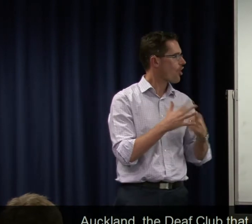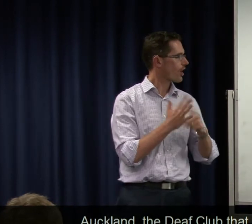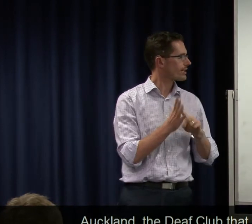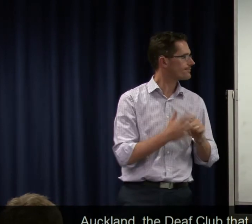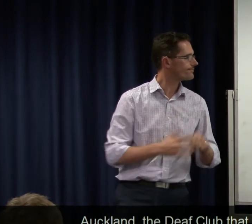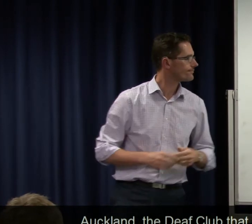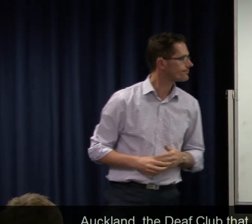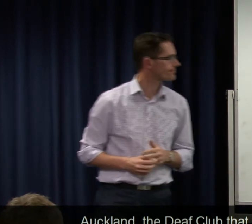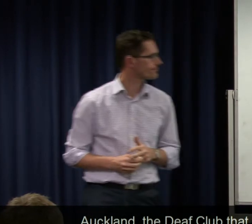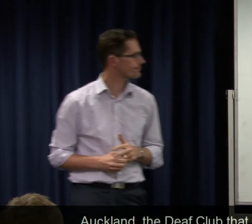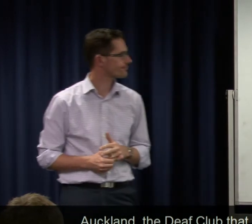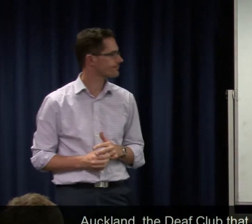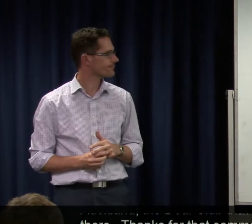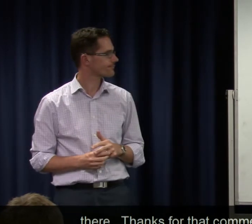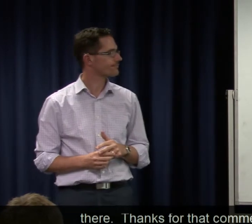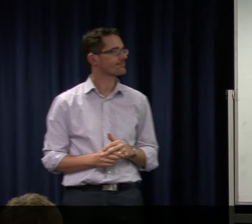In Auckland, Chris.